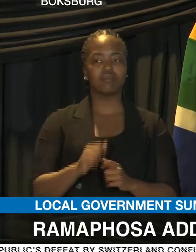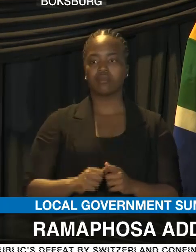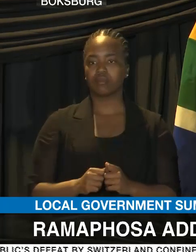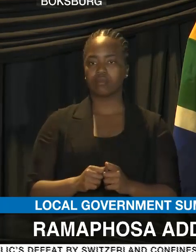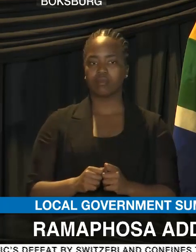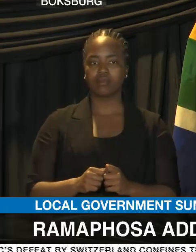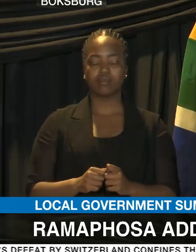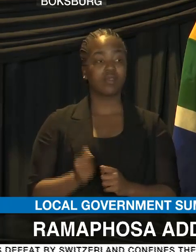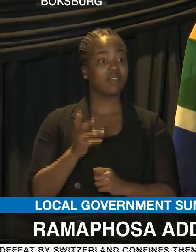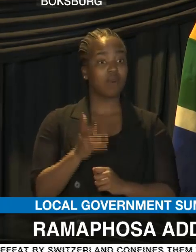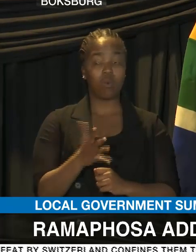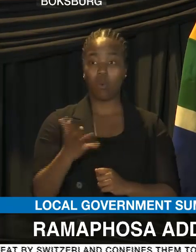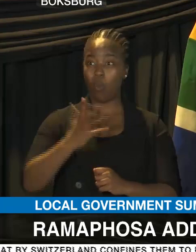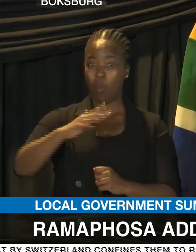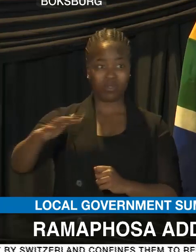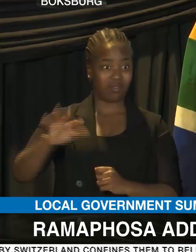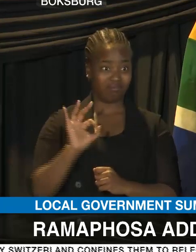the provision of water,